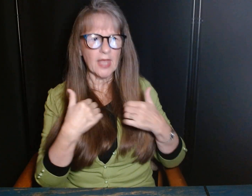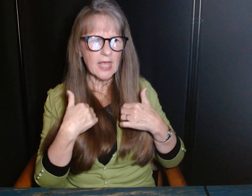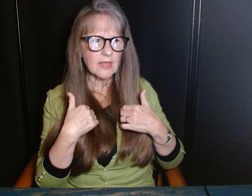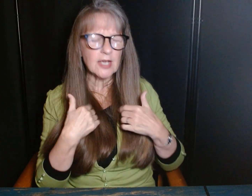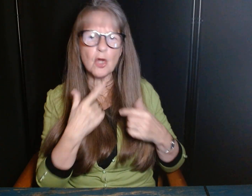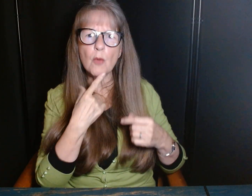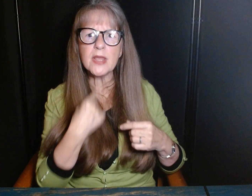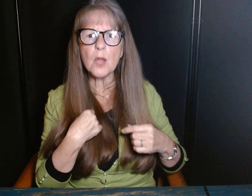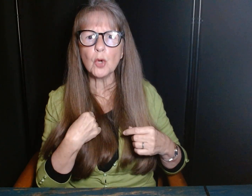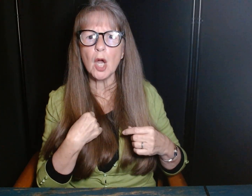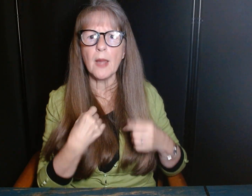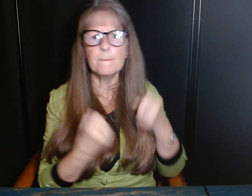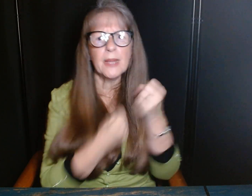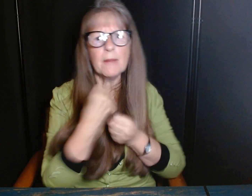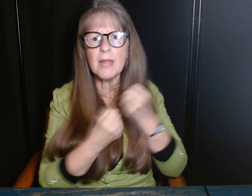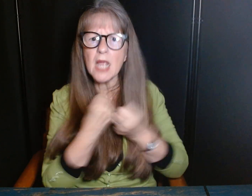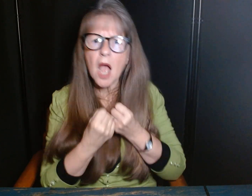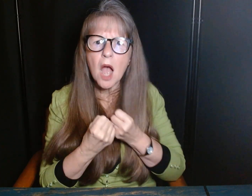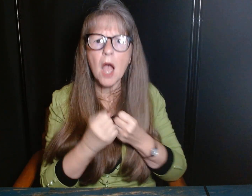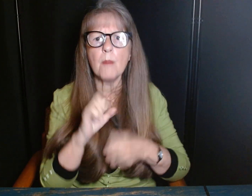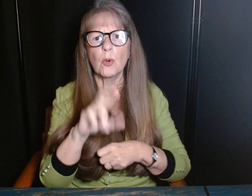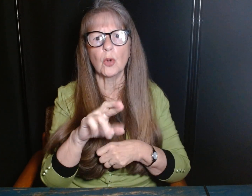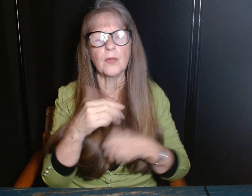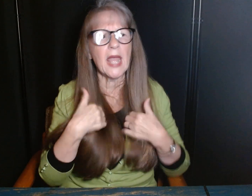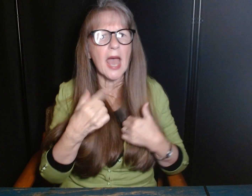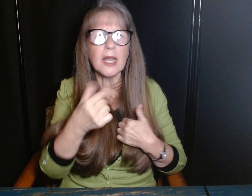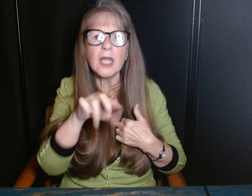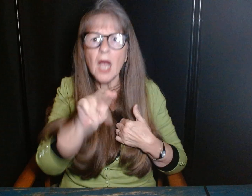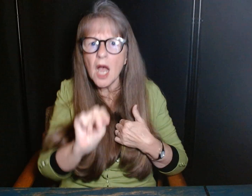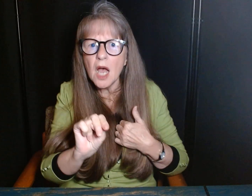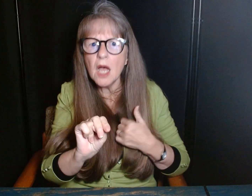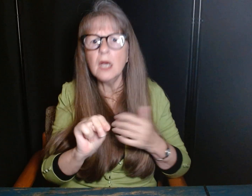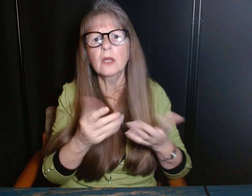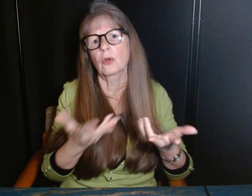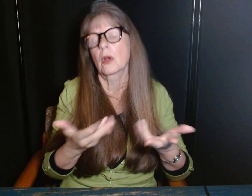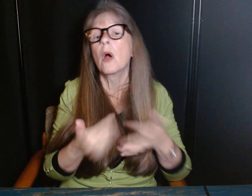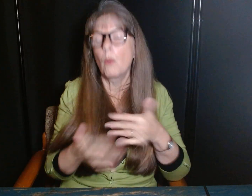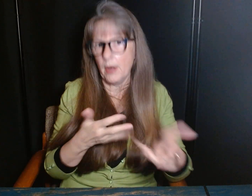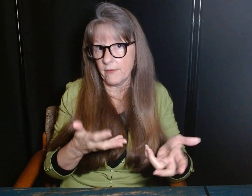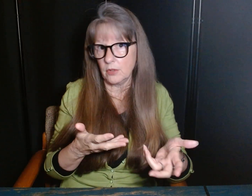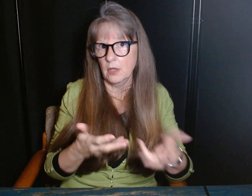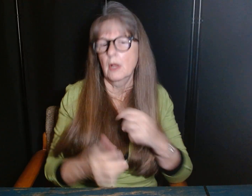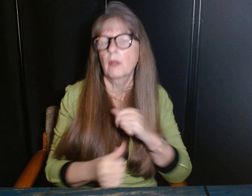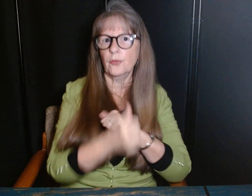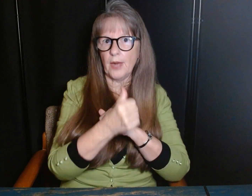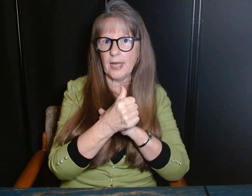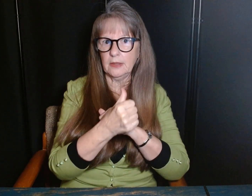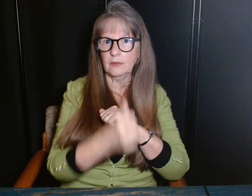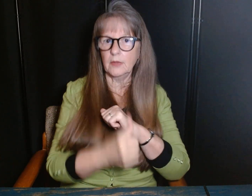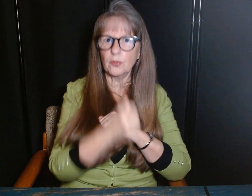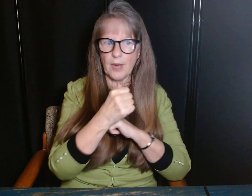They told me they were going to beat me up or they had a gun or whatever. Threaten. They threatened